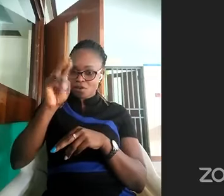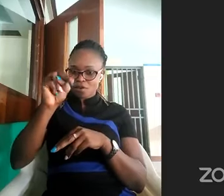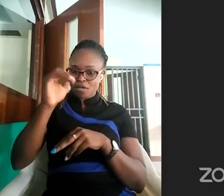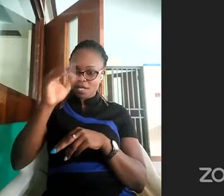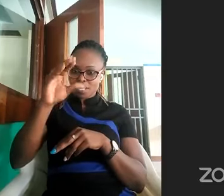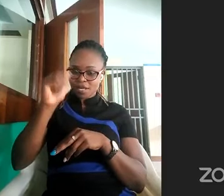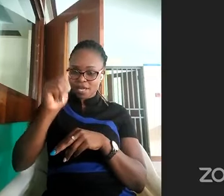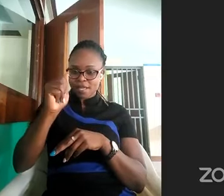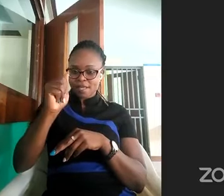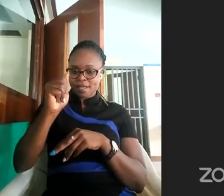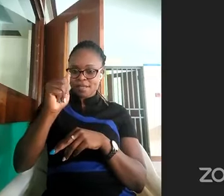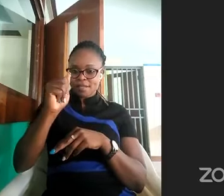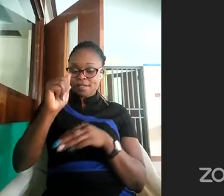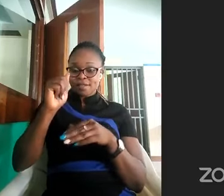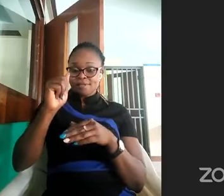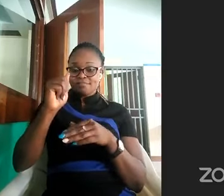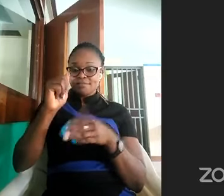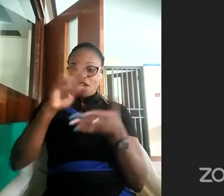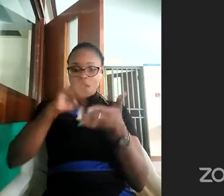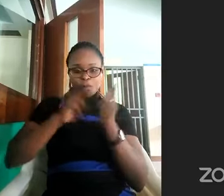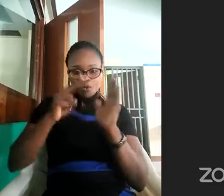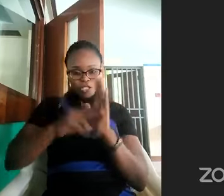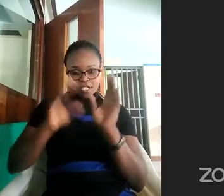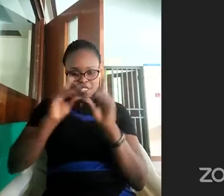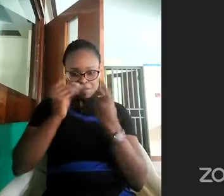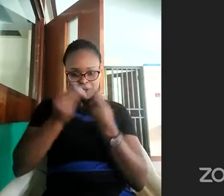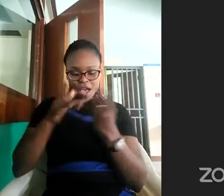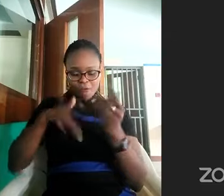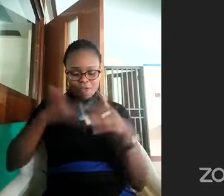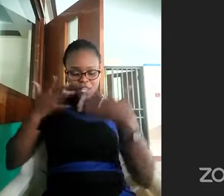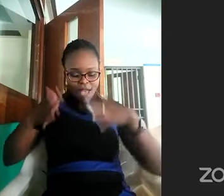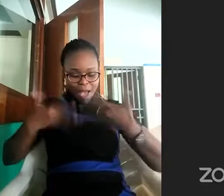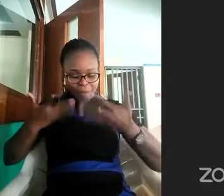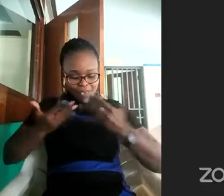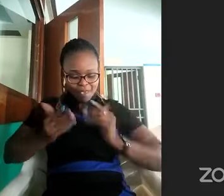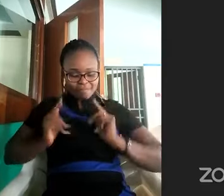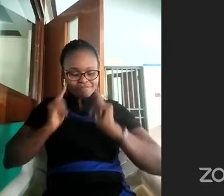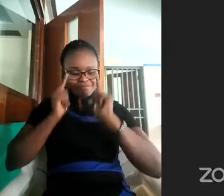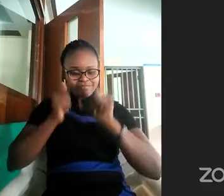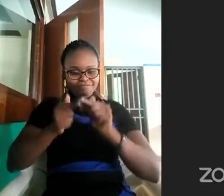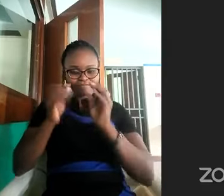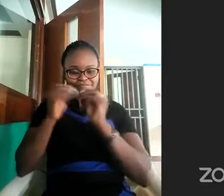and I'm happy to be here with you today. So I'm going to give you a brief overview of Disability Trust.